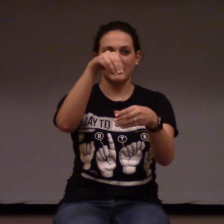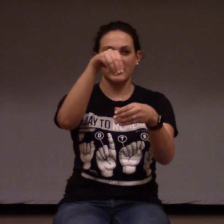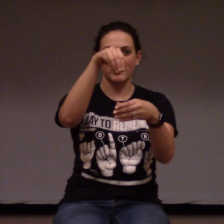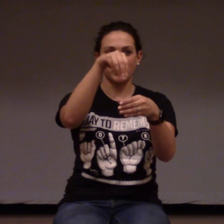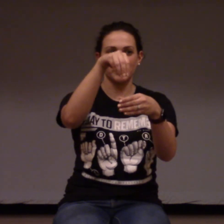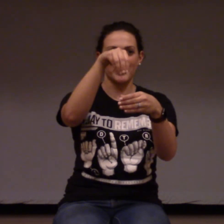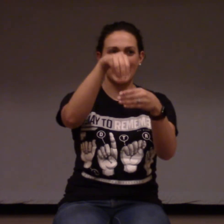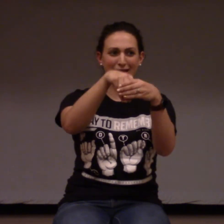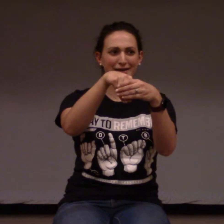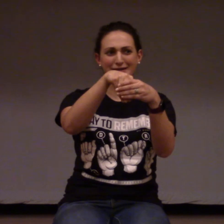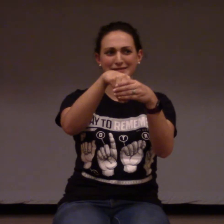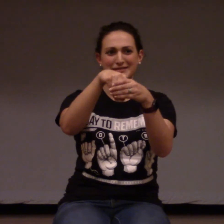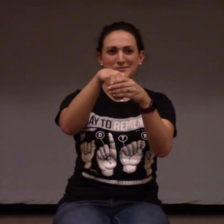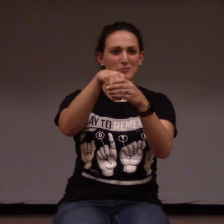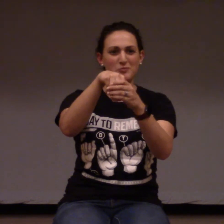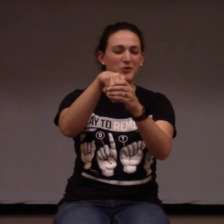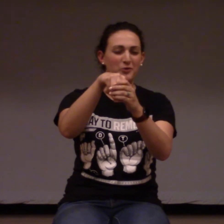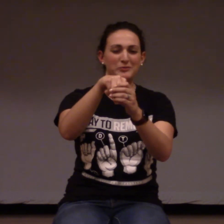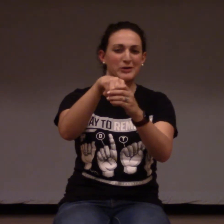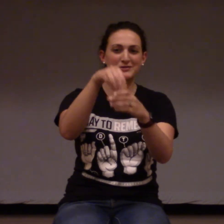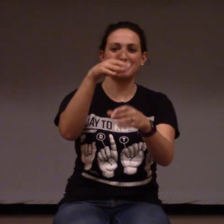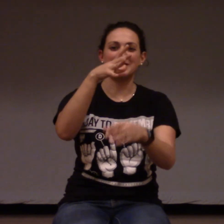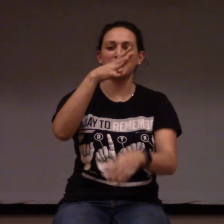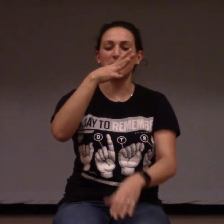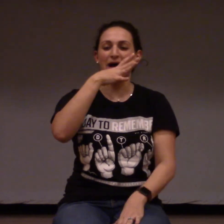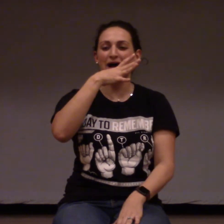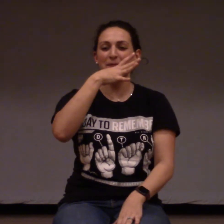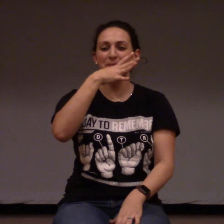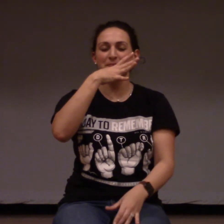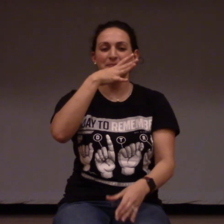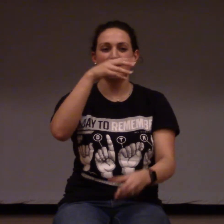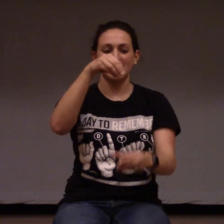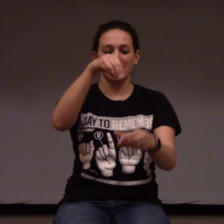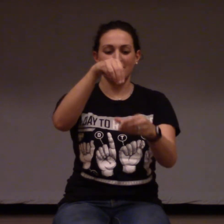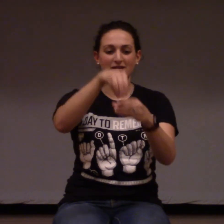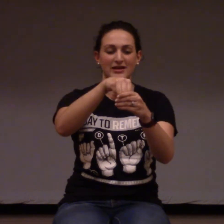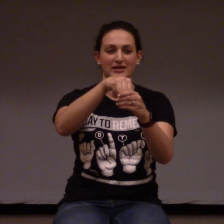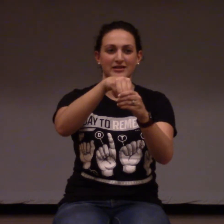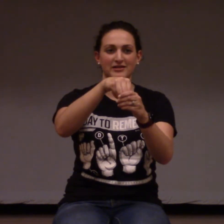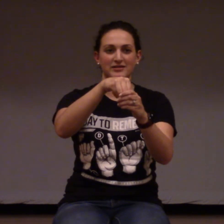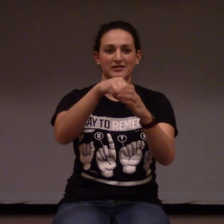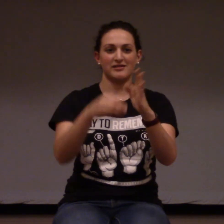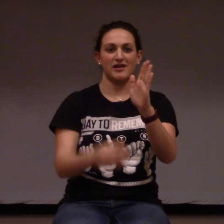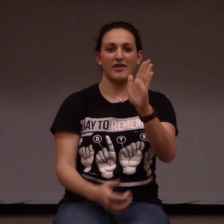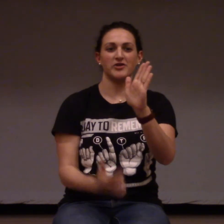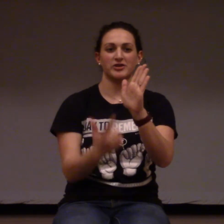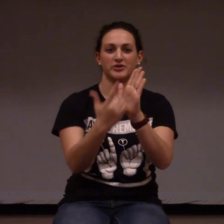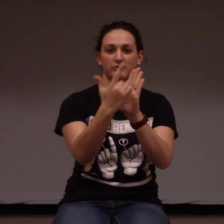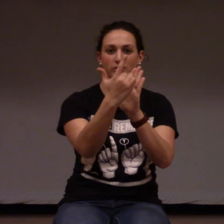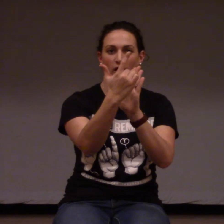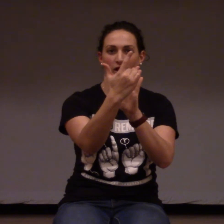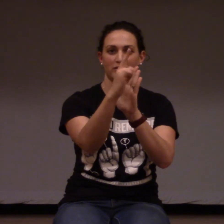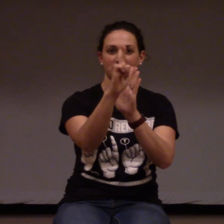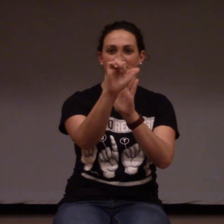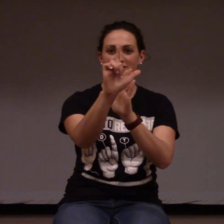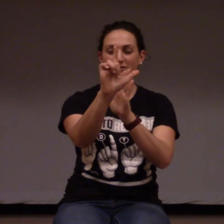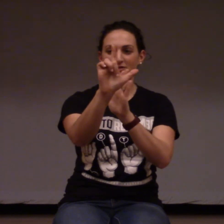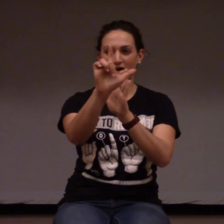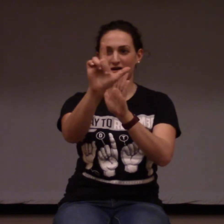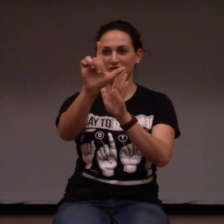You're going to do in. This is totally weird to me. So mom, in, and then you're going to do law. So law is going to